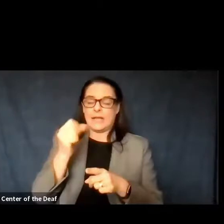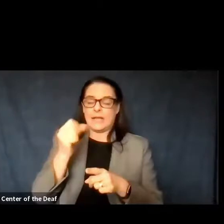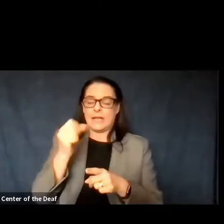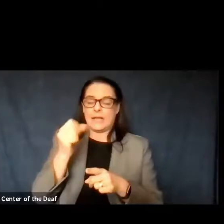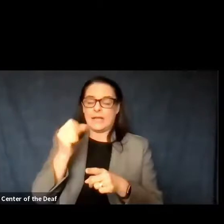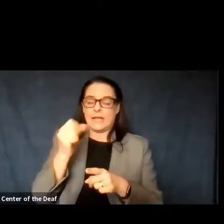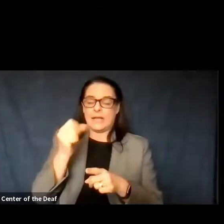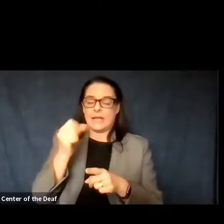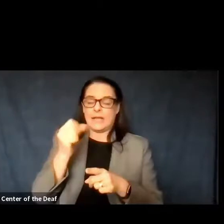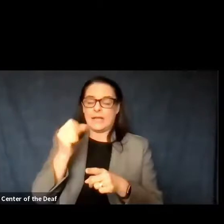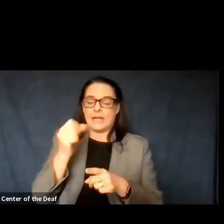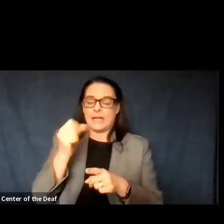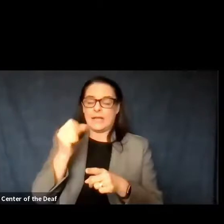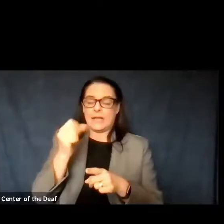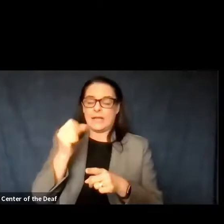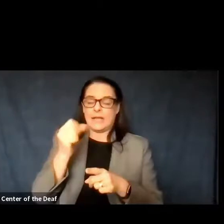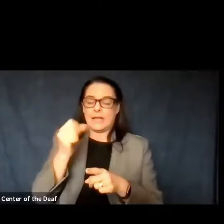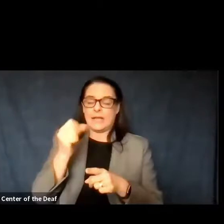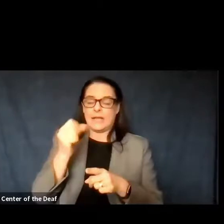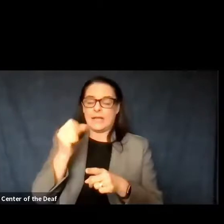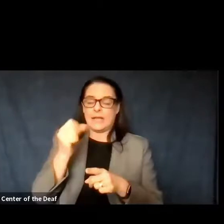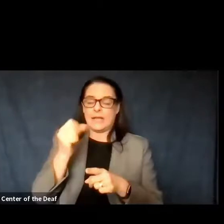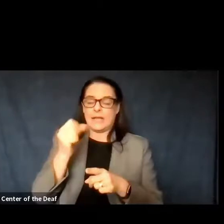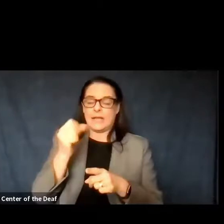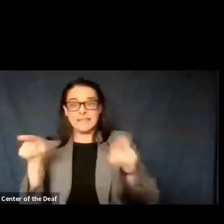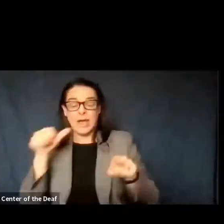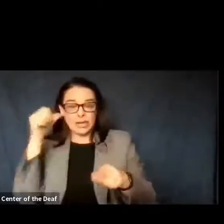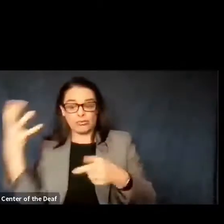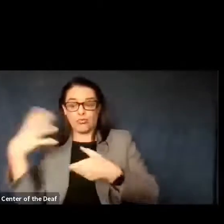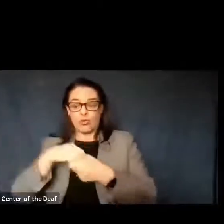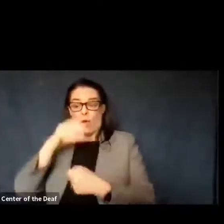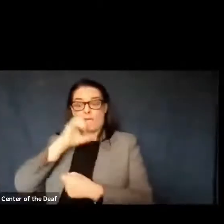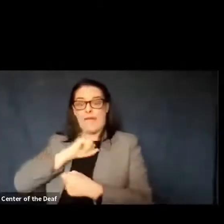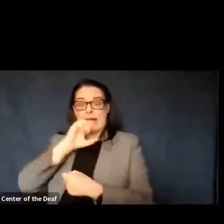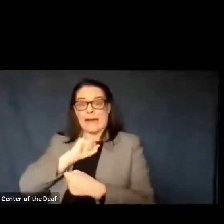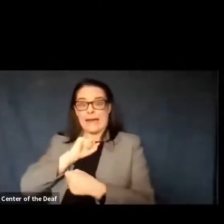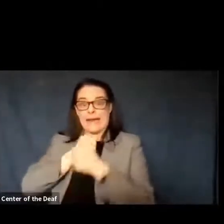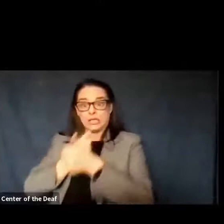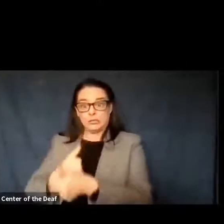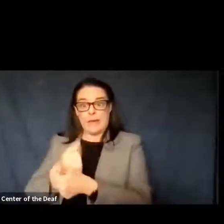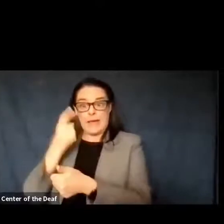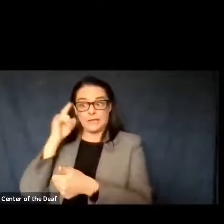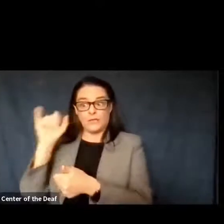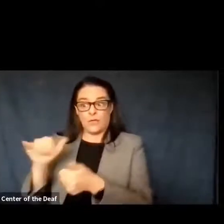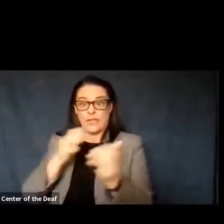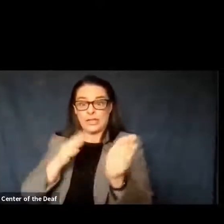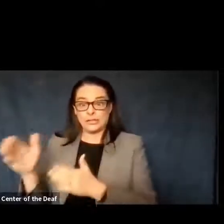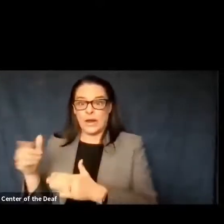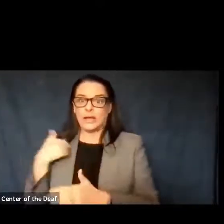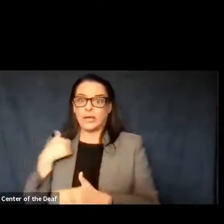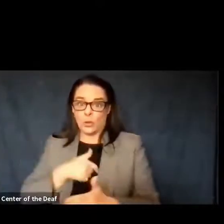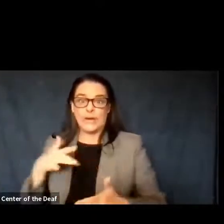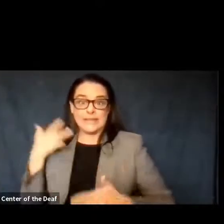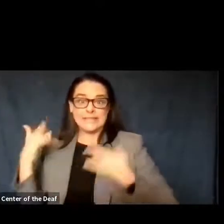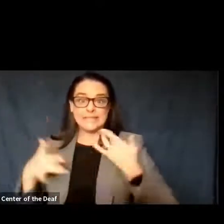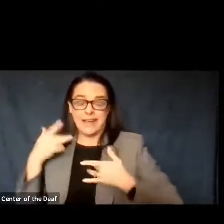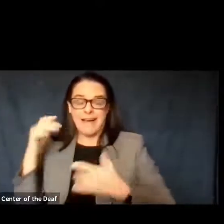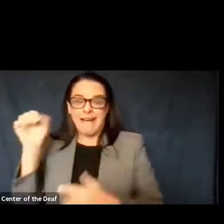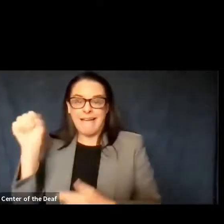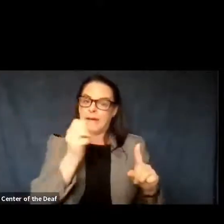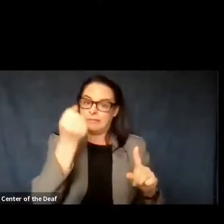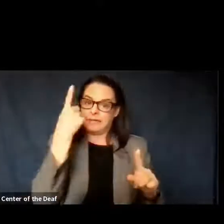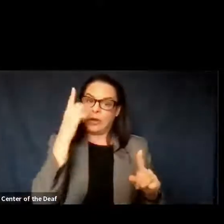about this yesterday to incorporate an age-based vaccination strategy, it is going to take time, not to mention